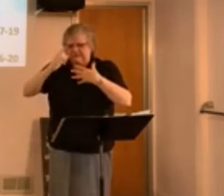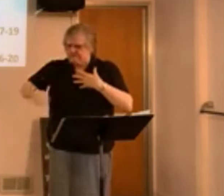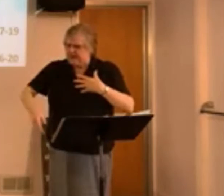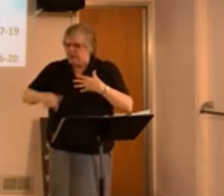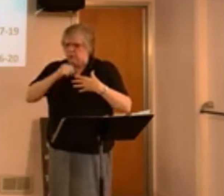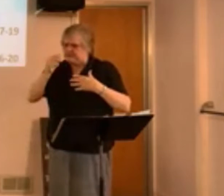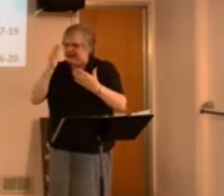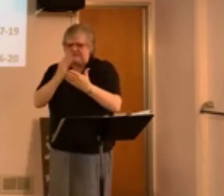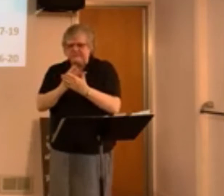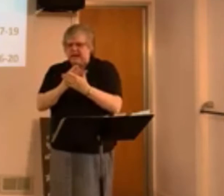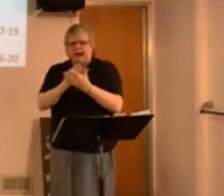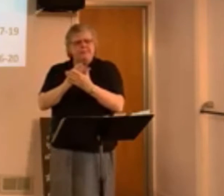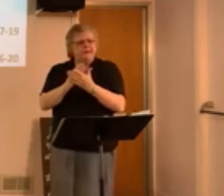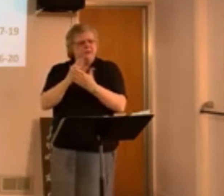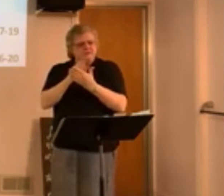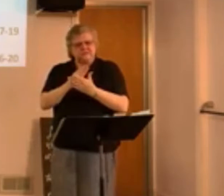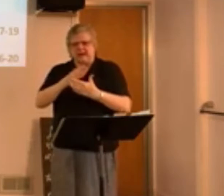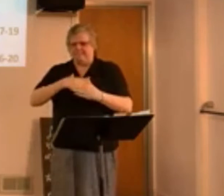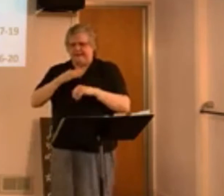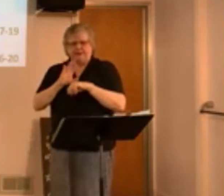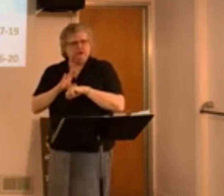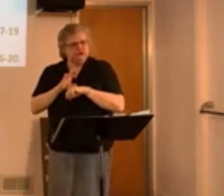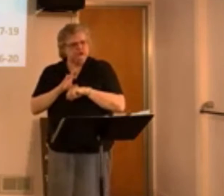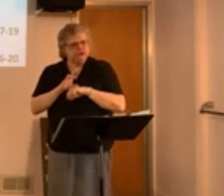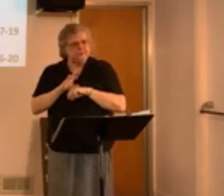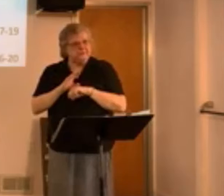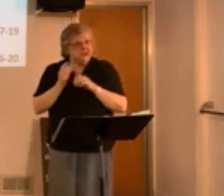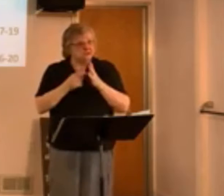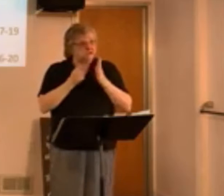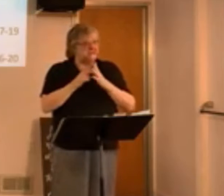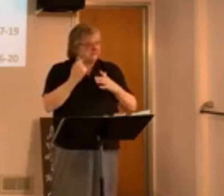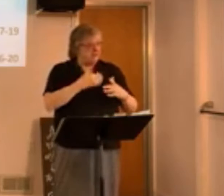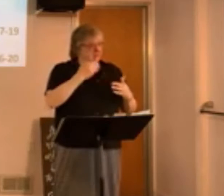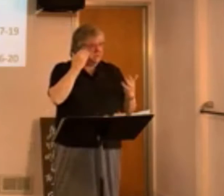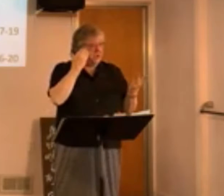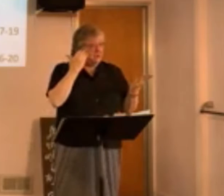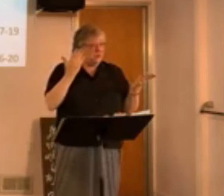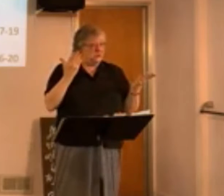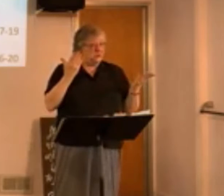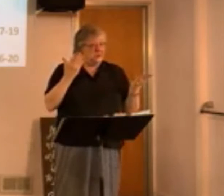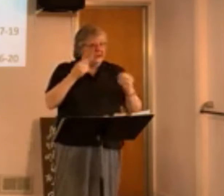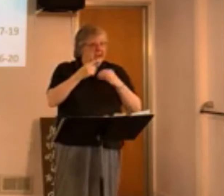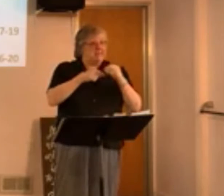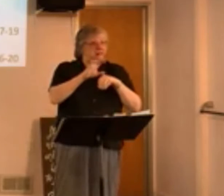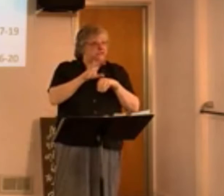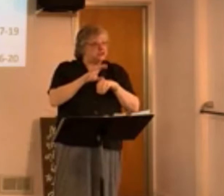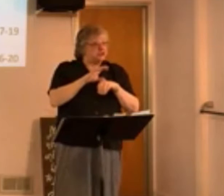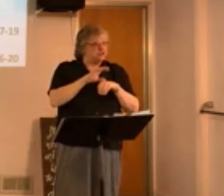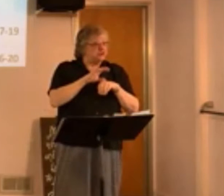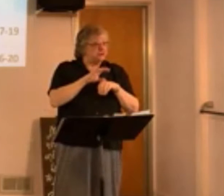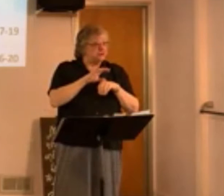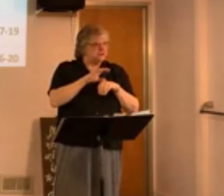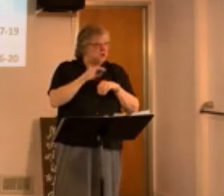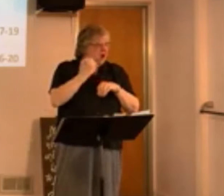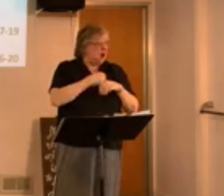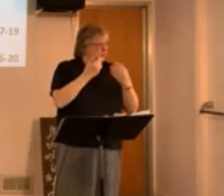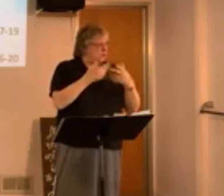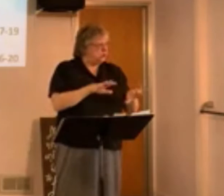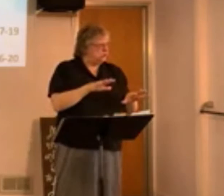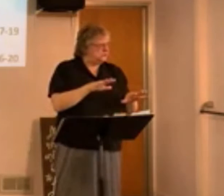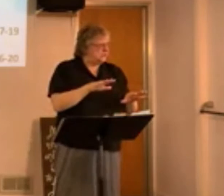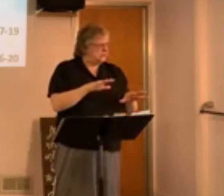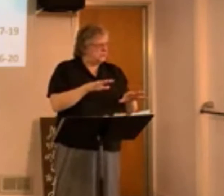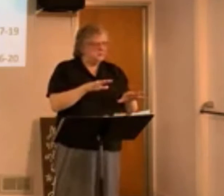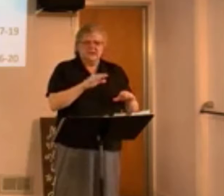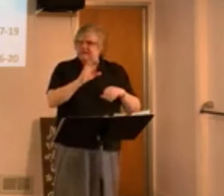not prevail or prevent it. And so oftentimes we may wonder about the church, and are we losing the